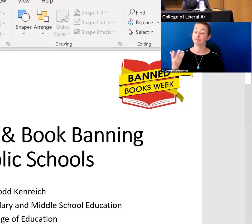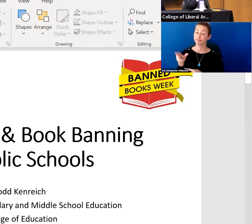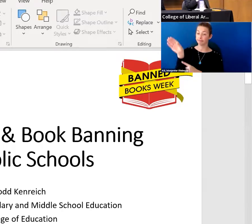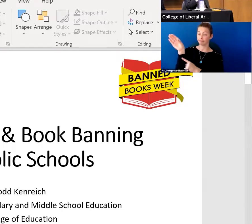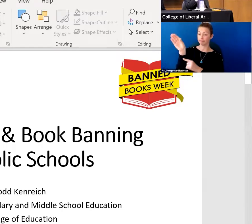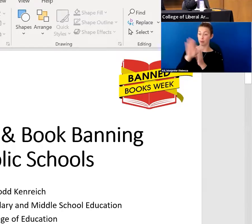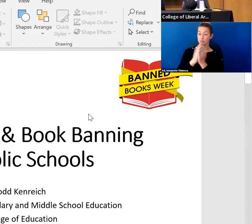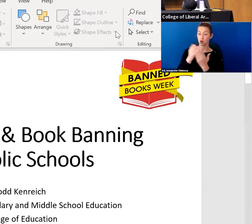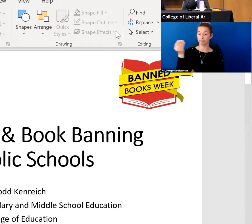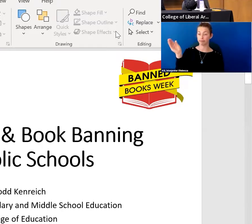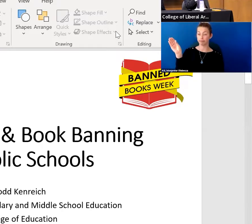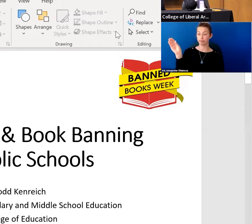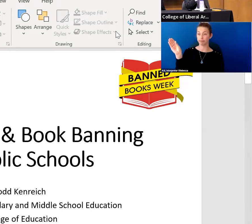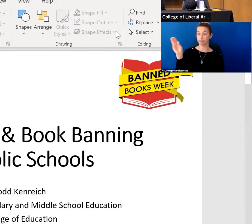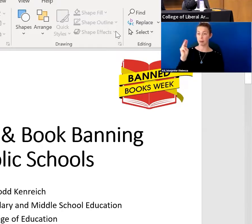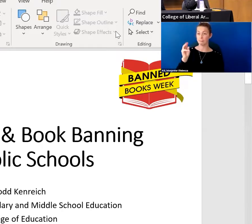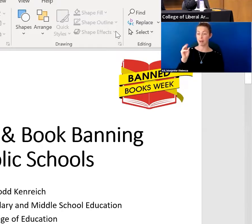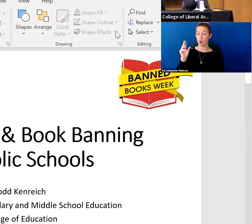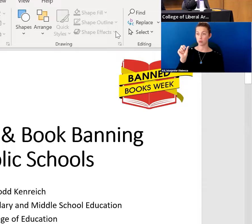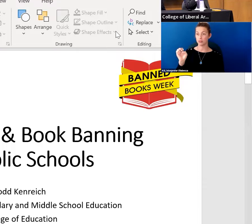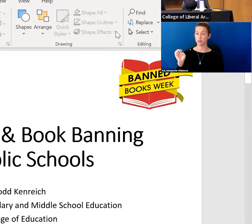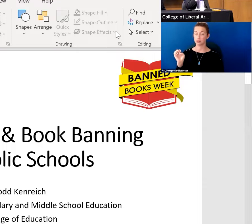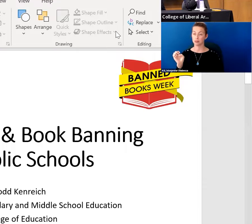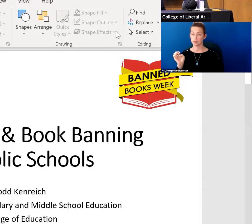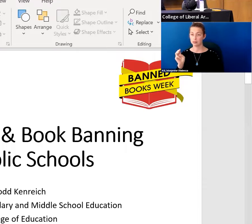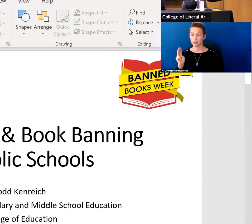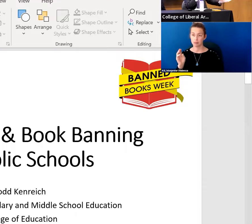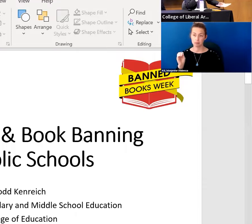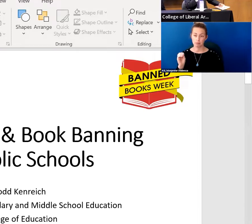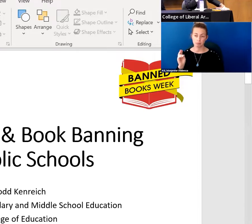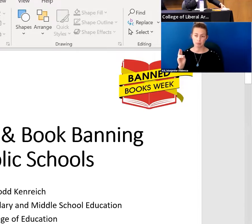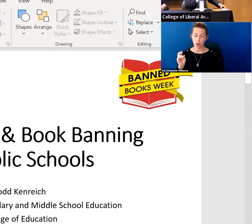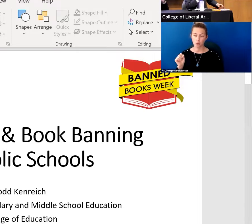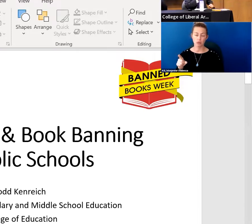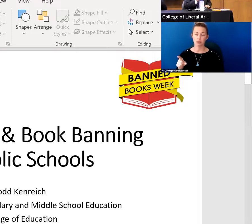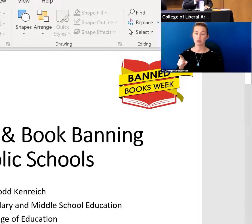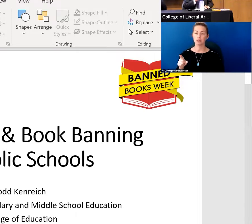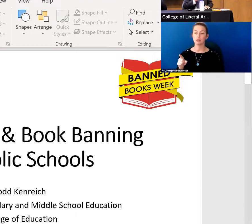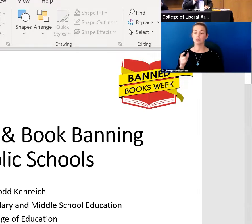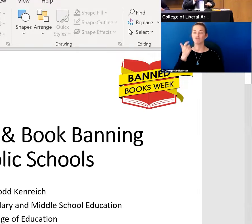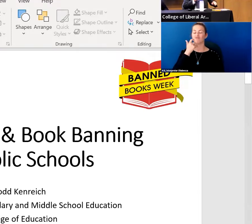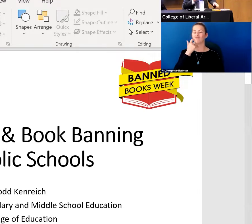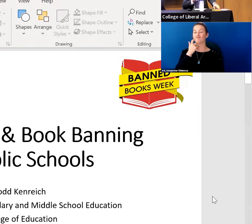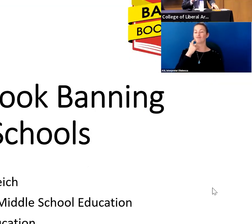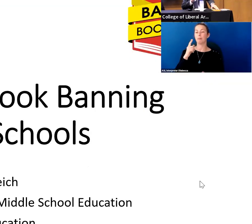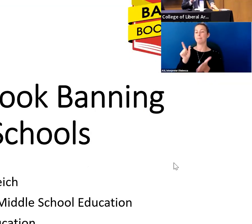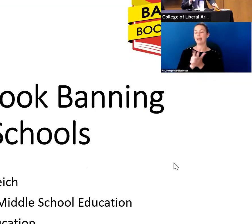This is Mouse, that was recently banned in a school district in Tennessee earlier this